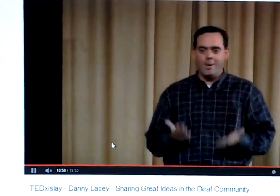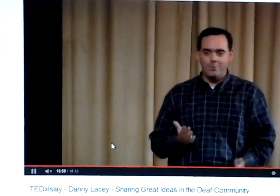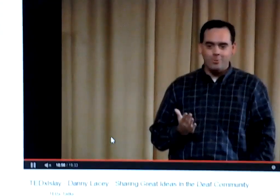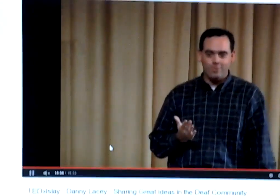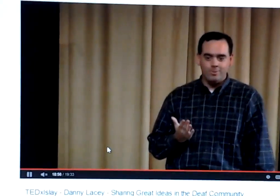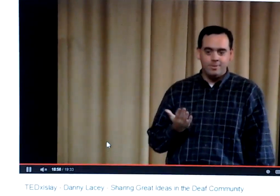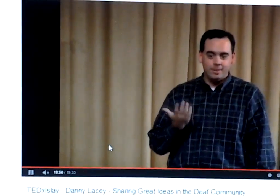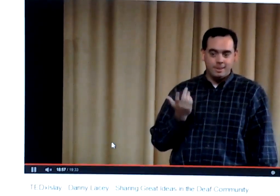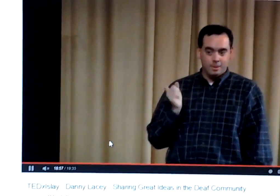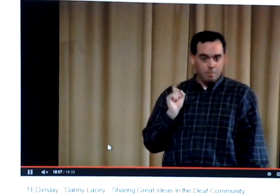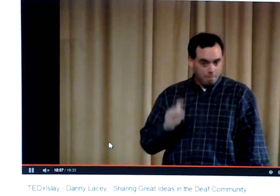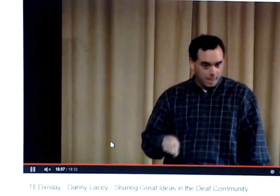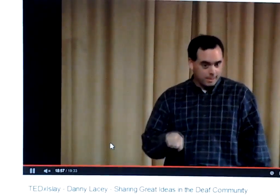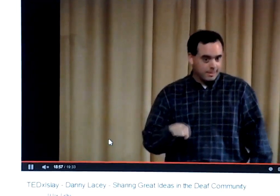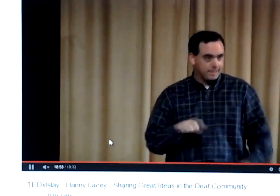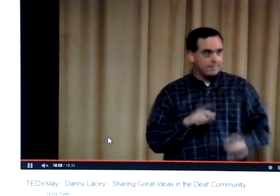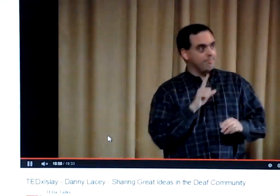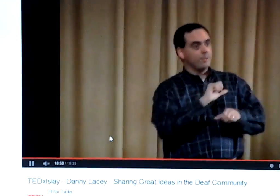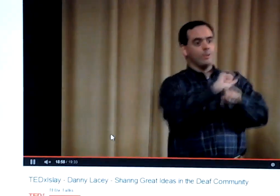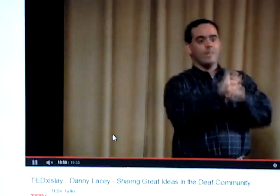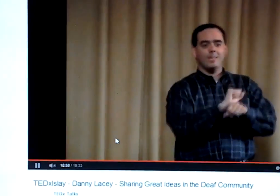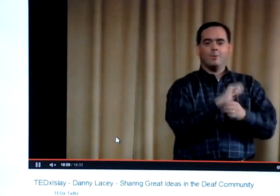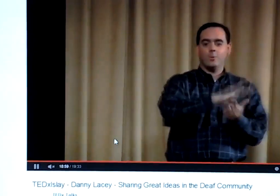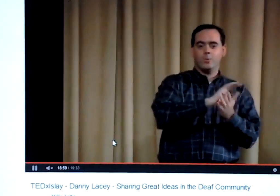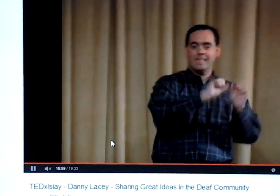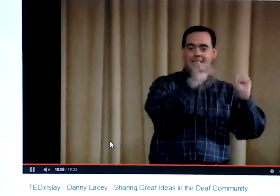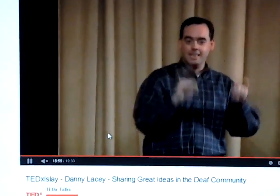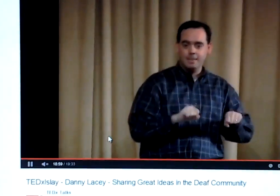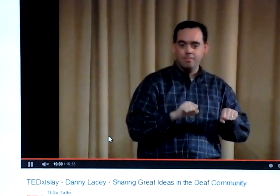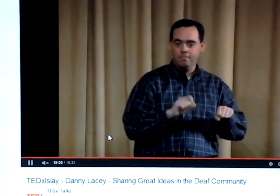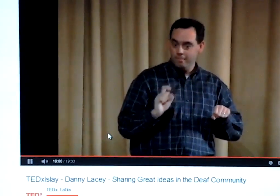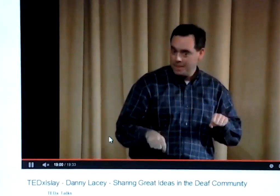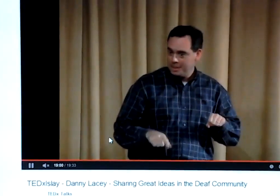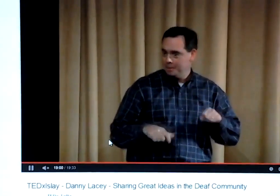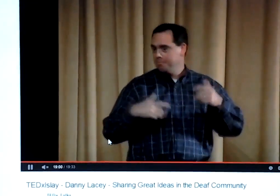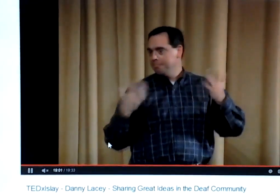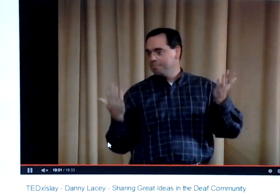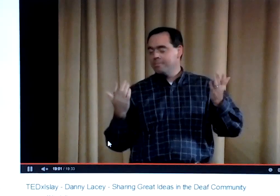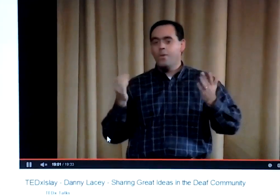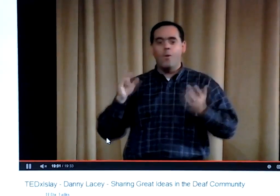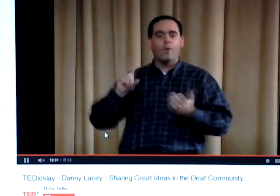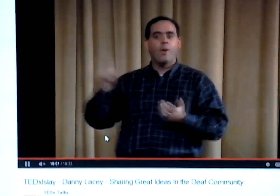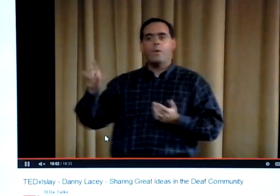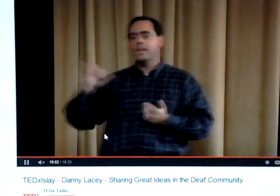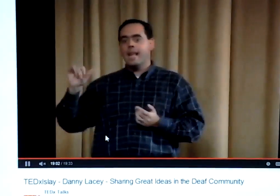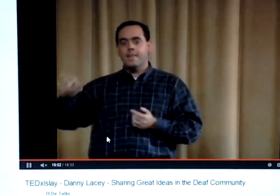And learning is open to everyone. It's not limited to a specific type of student.